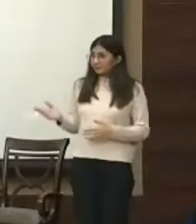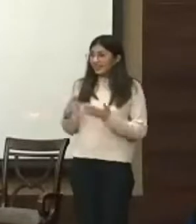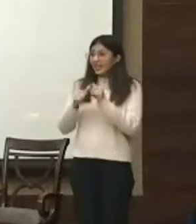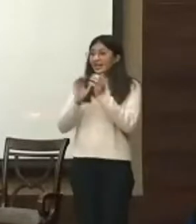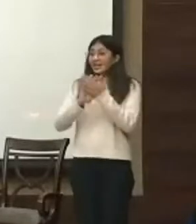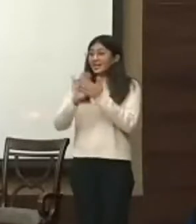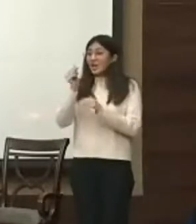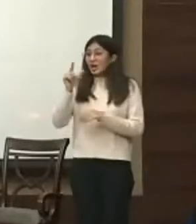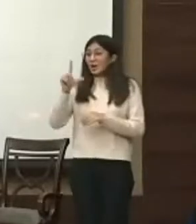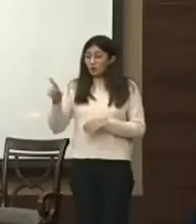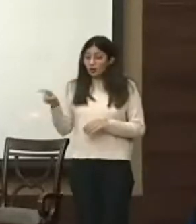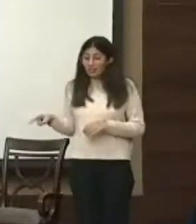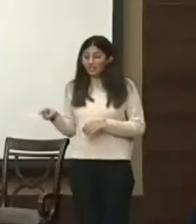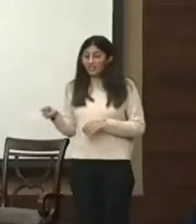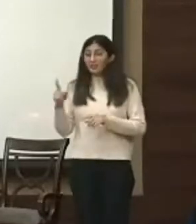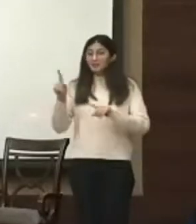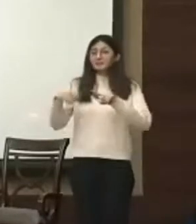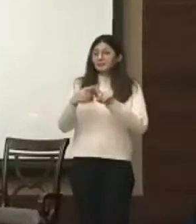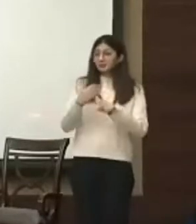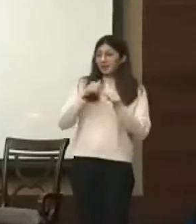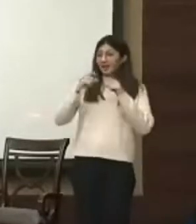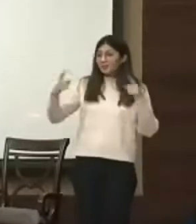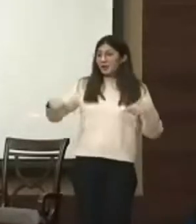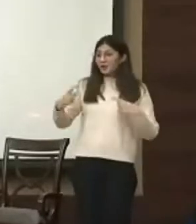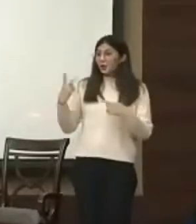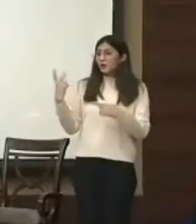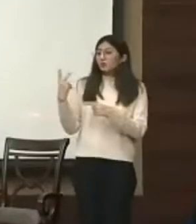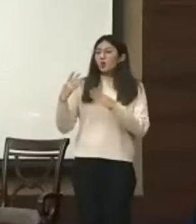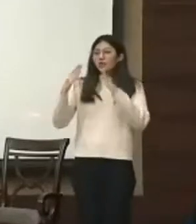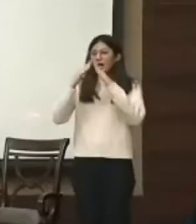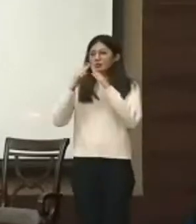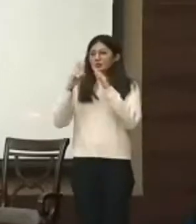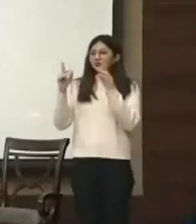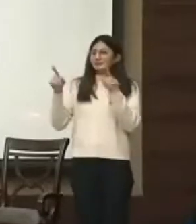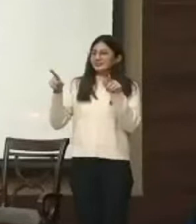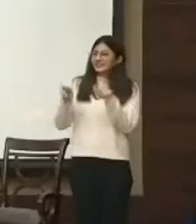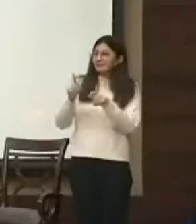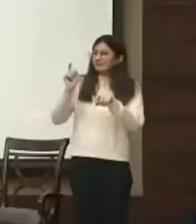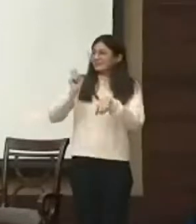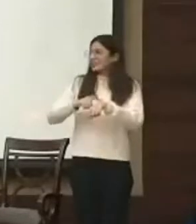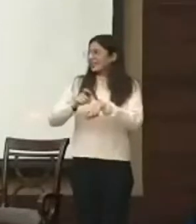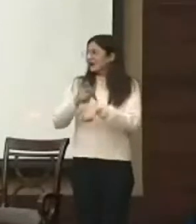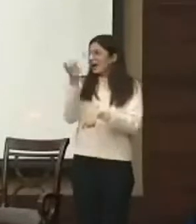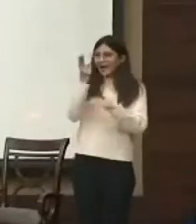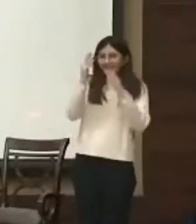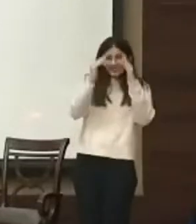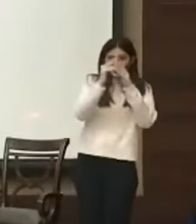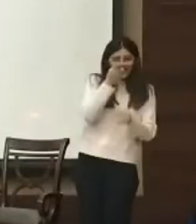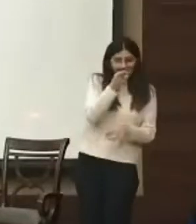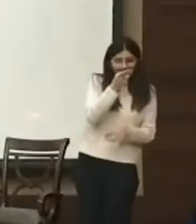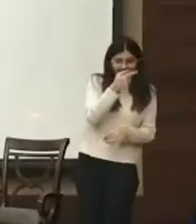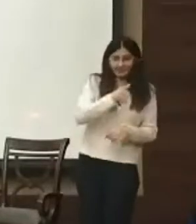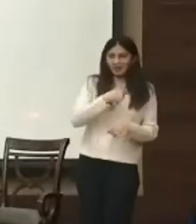I, we stayed in the same house in Delhi at different times. We rented the same house. He moved